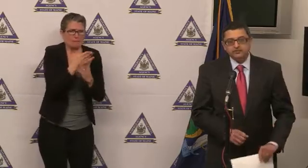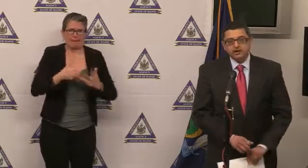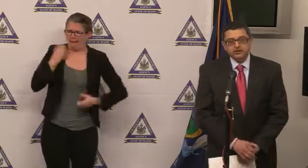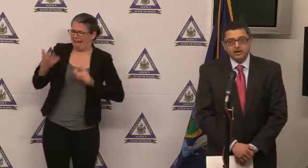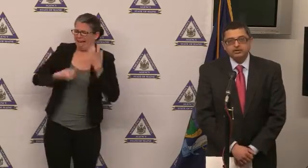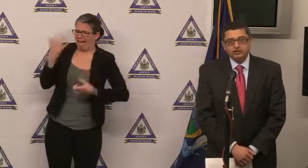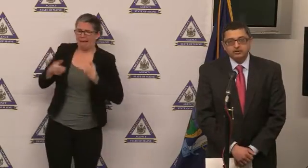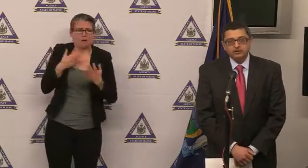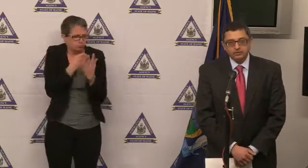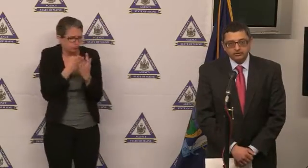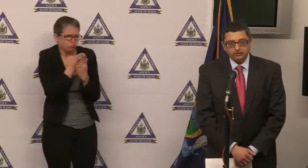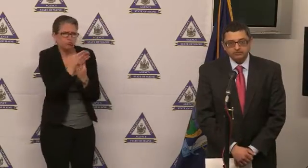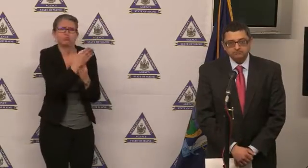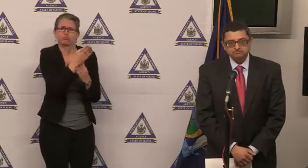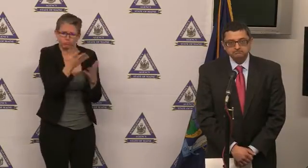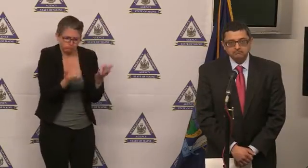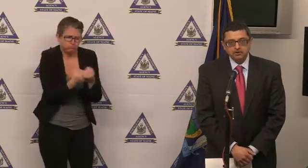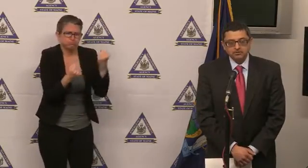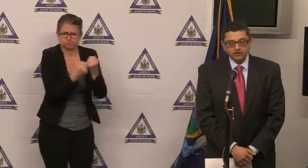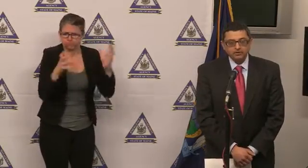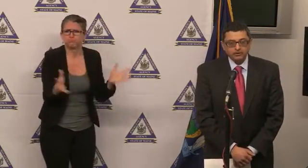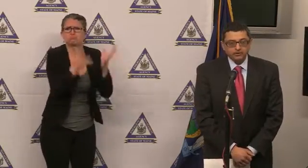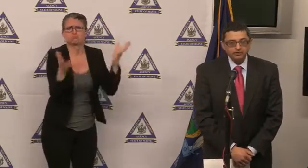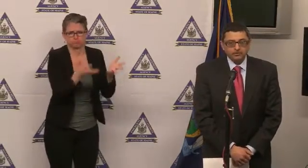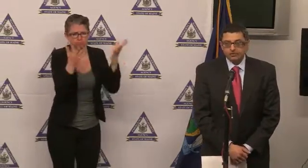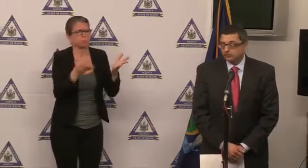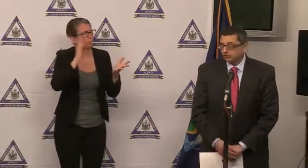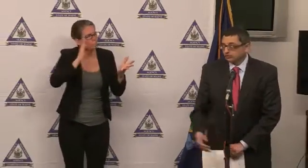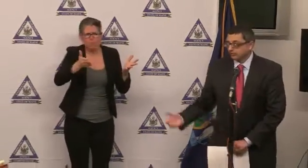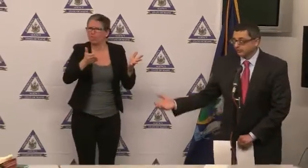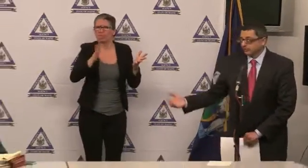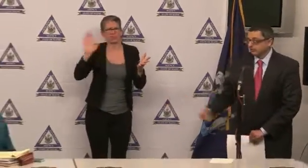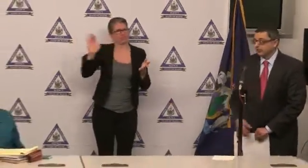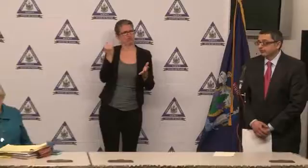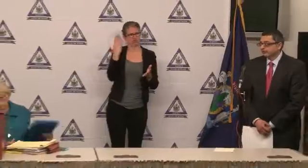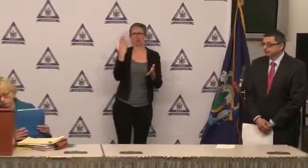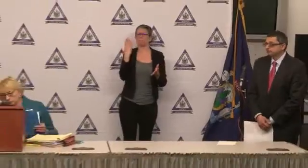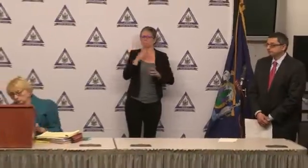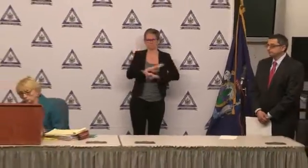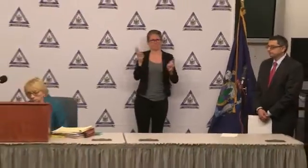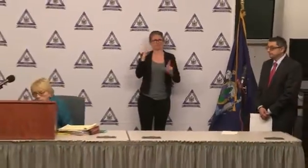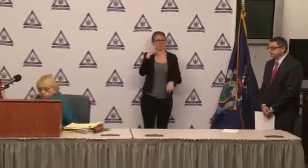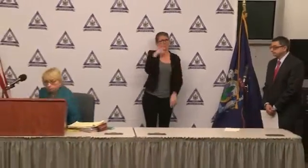if they are not there with you. Thank you very much. I'd like to turn things over to Governor Mills.